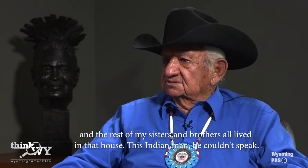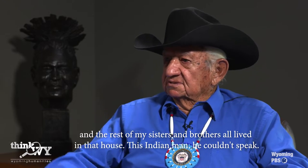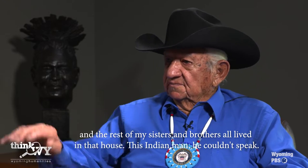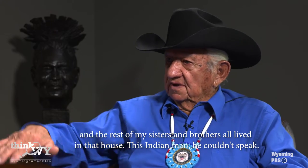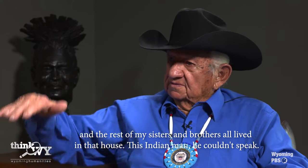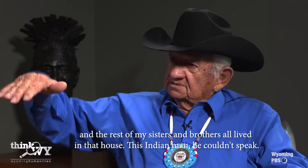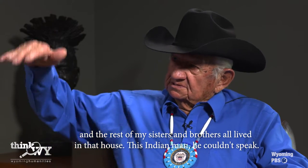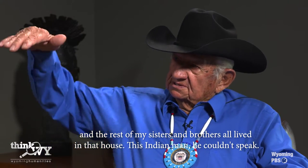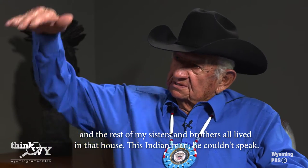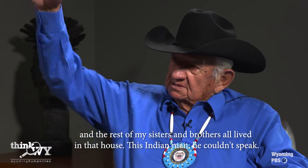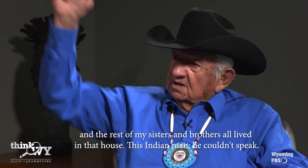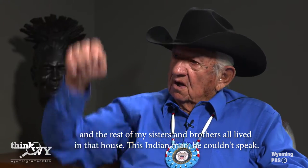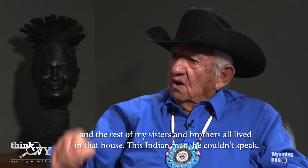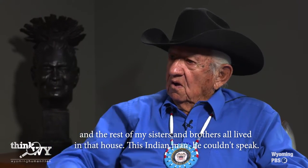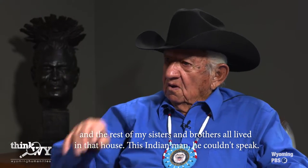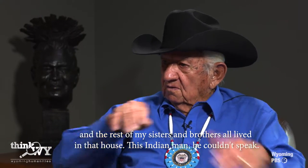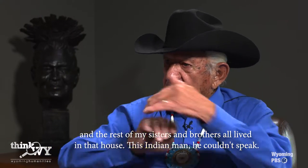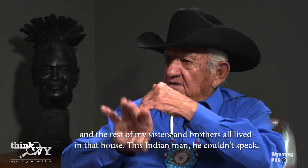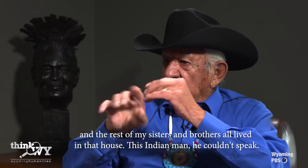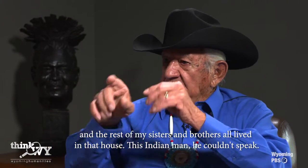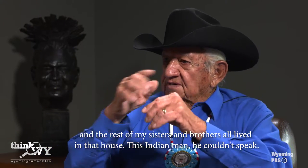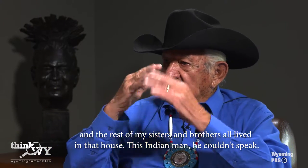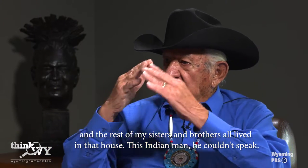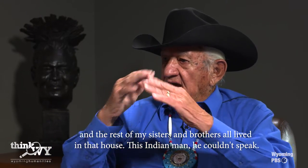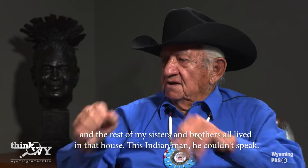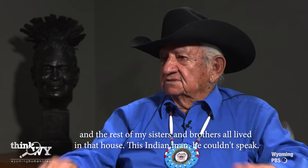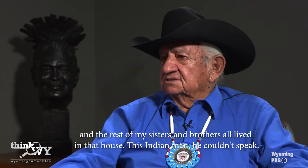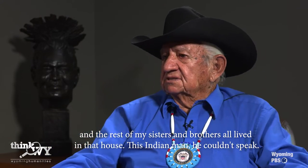and brothers all lived in that house.